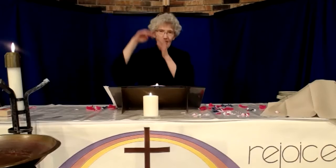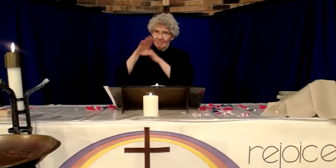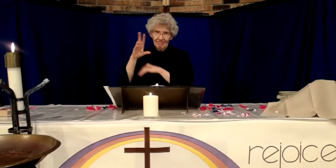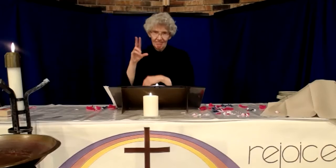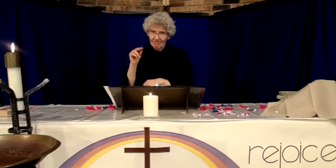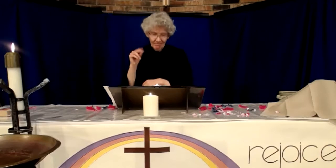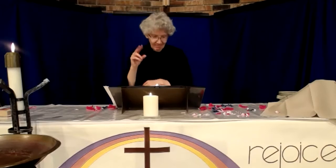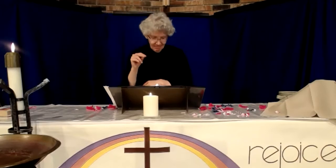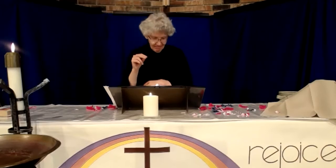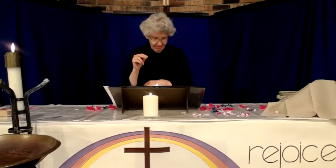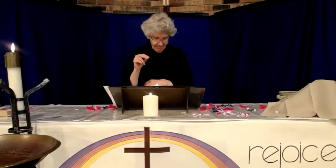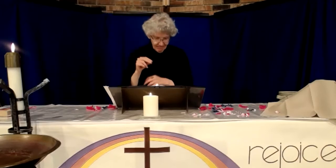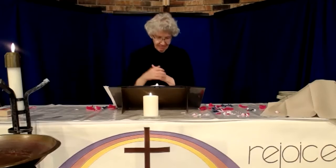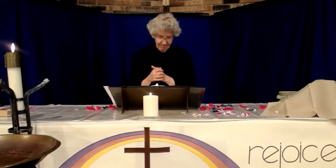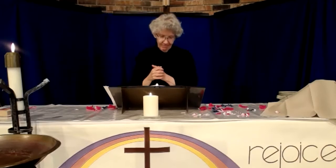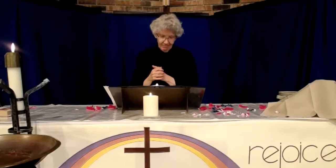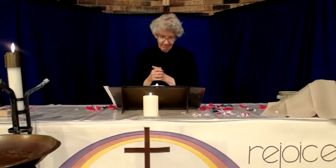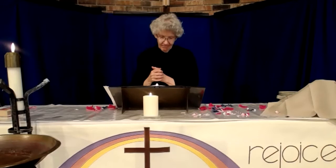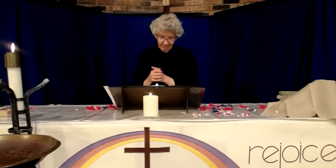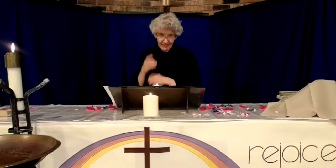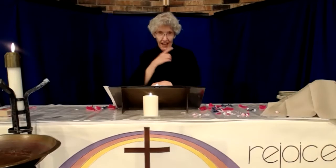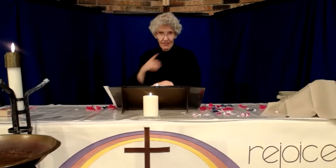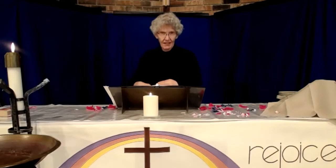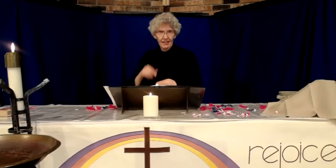David did not ascend to heaven,